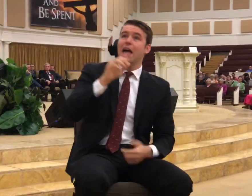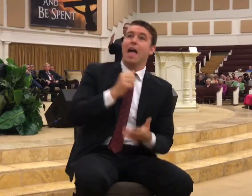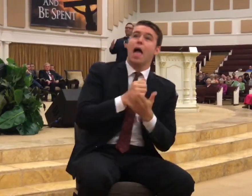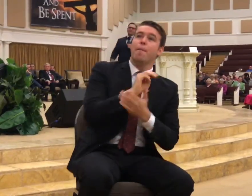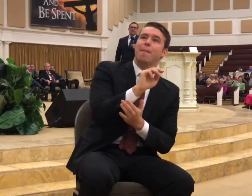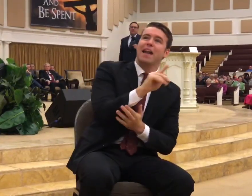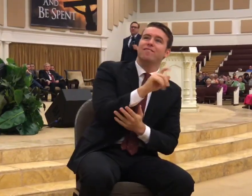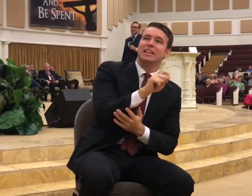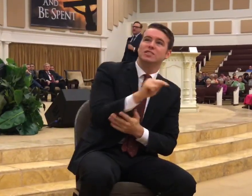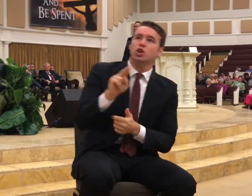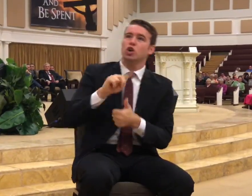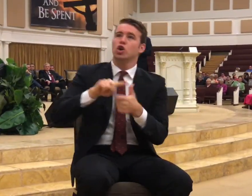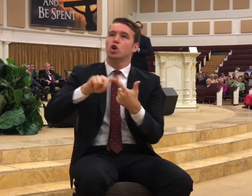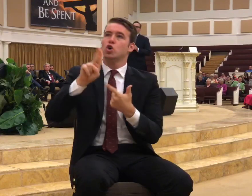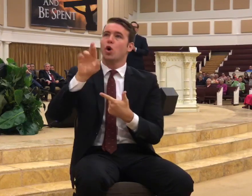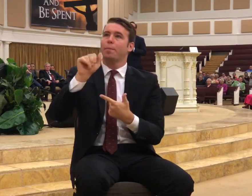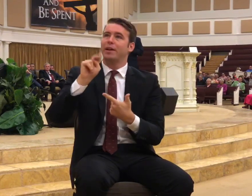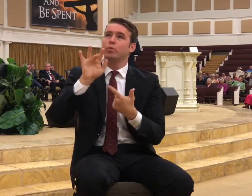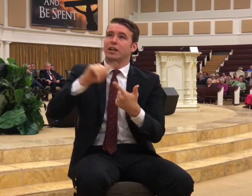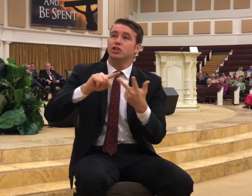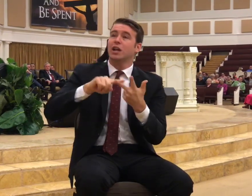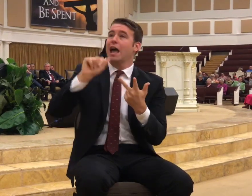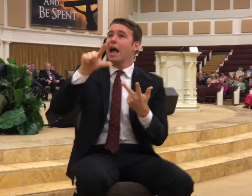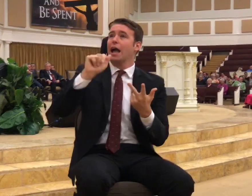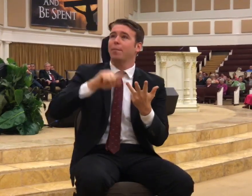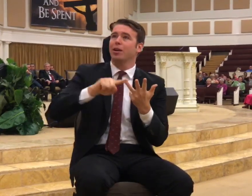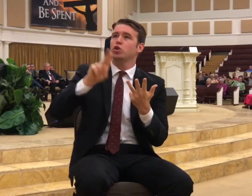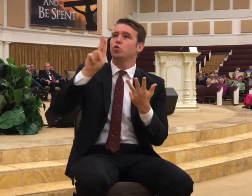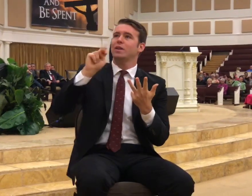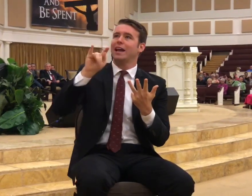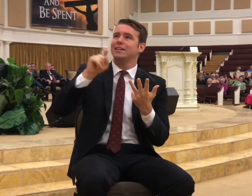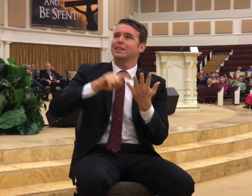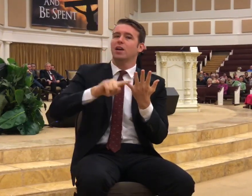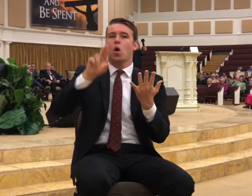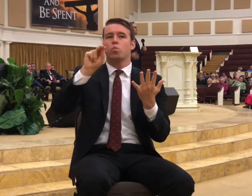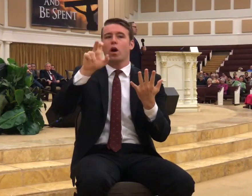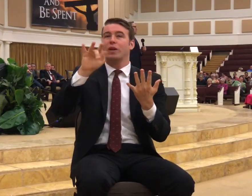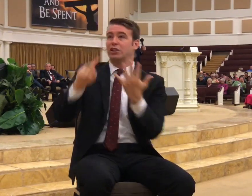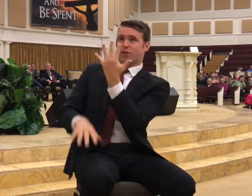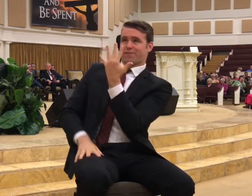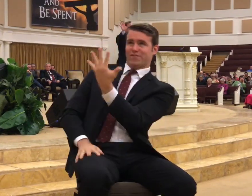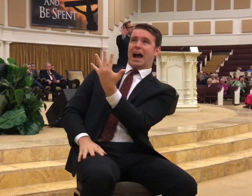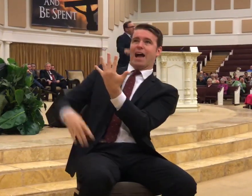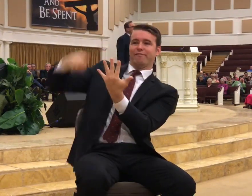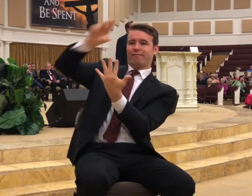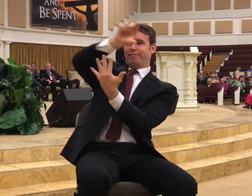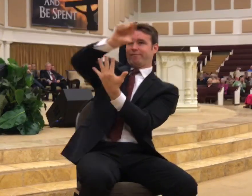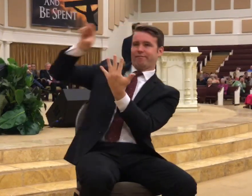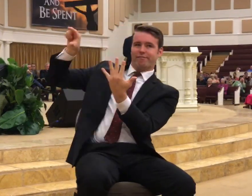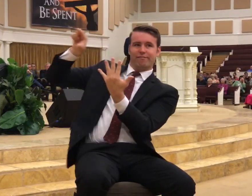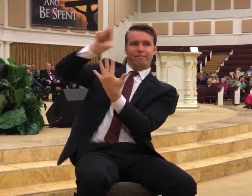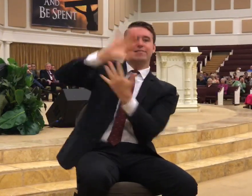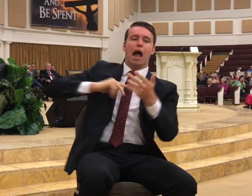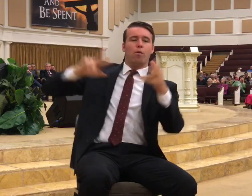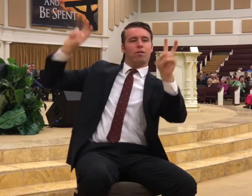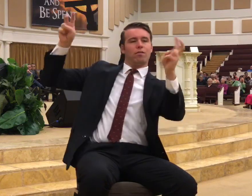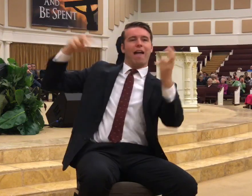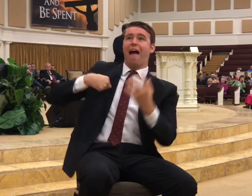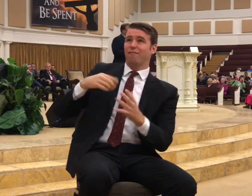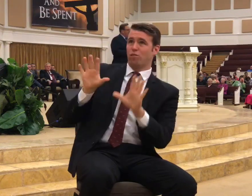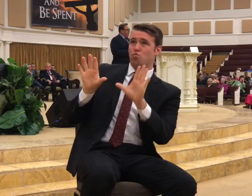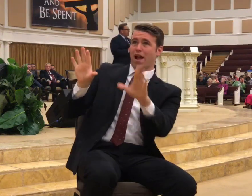You see Urban Reach. You see Agape. You see Unite. You see Rock Nation. And the list goes on. These are our five major